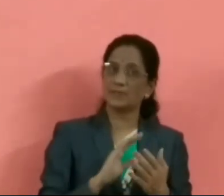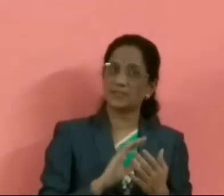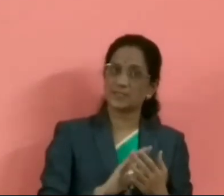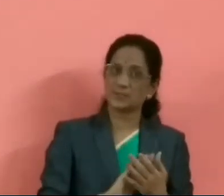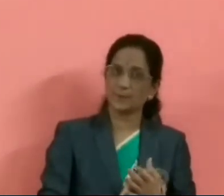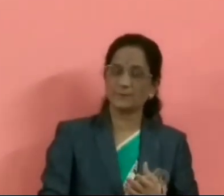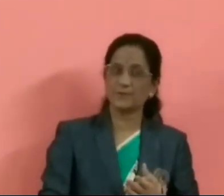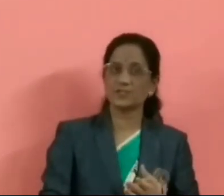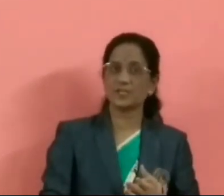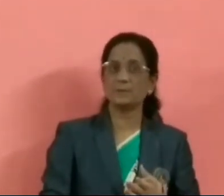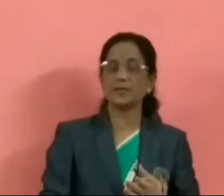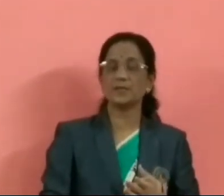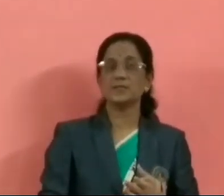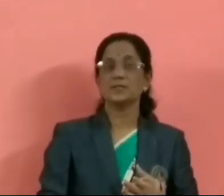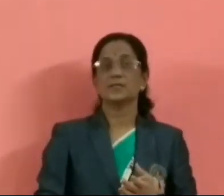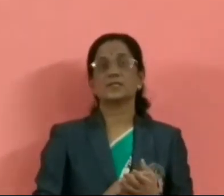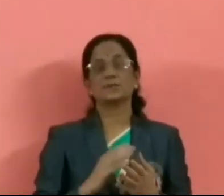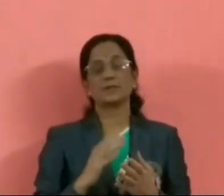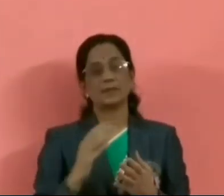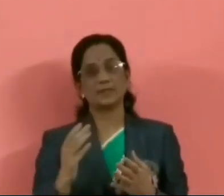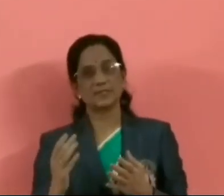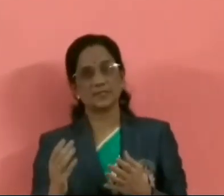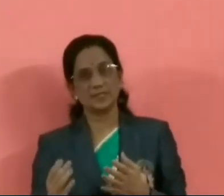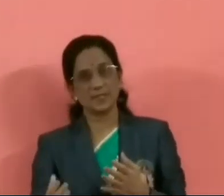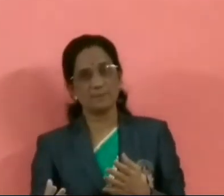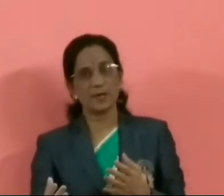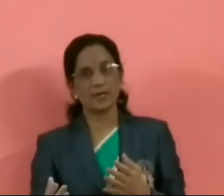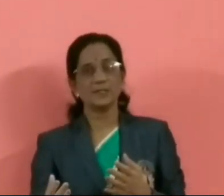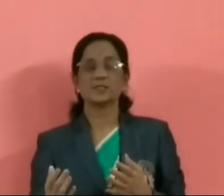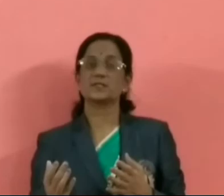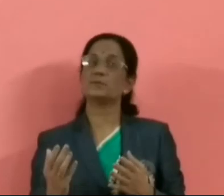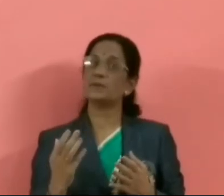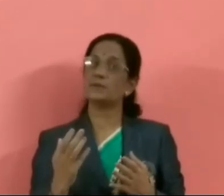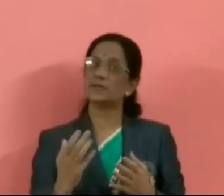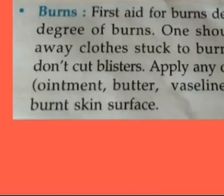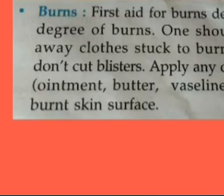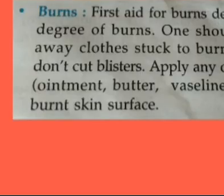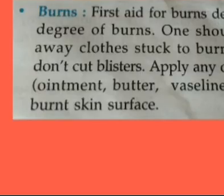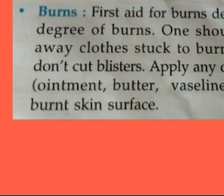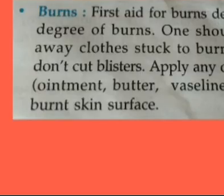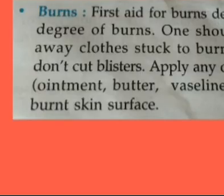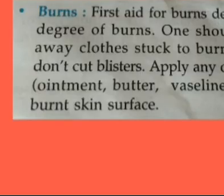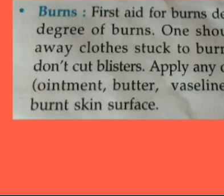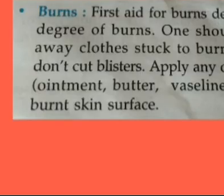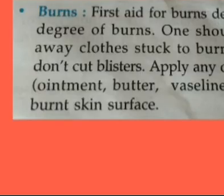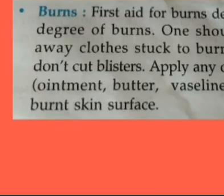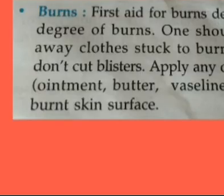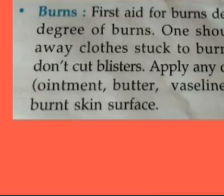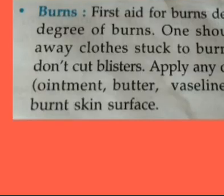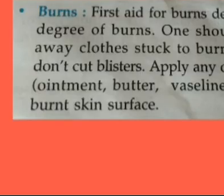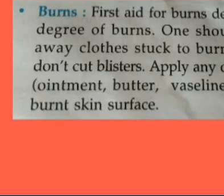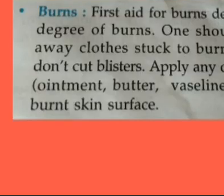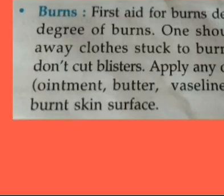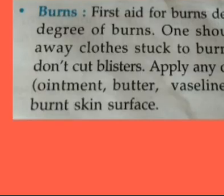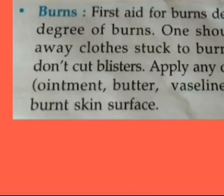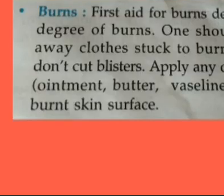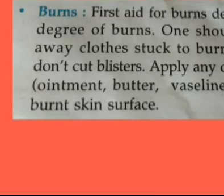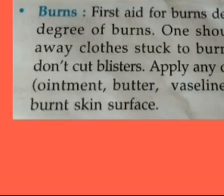is superficial burn, sometimes it is deep burn, sometimes it is chemical burn. First aid for burns